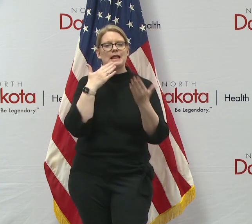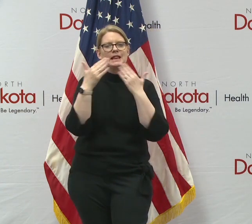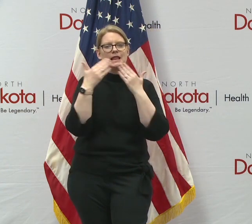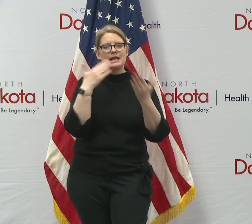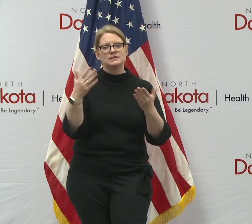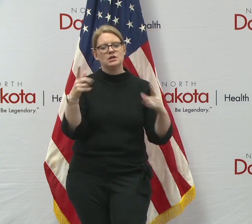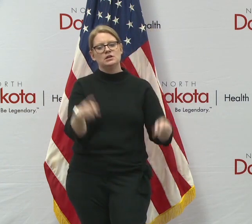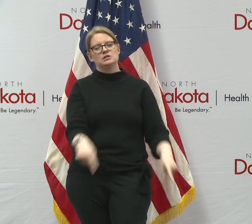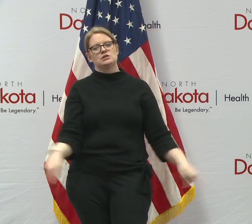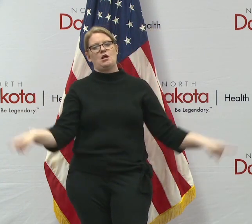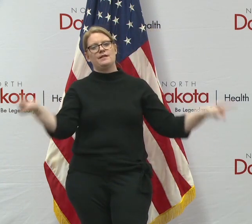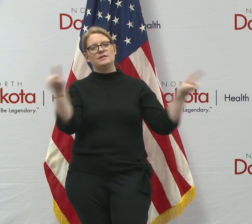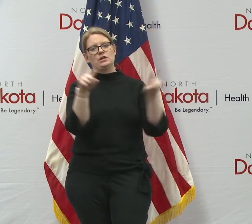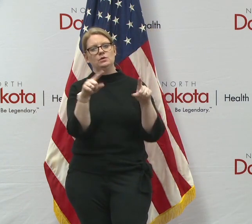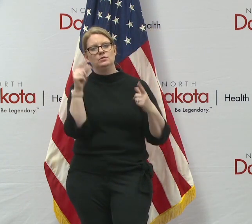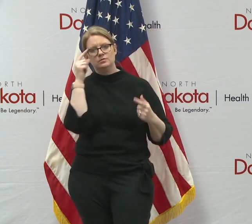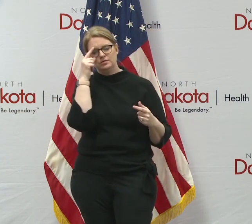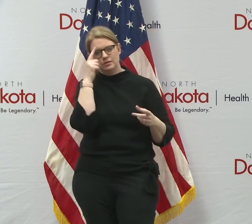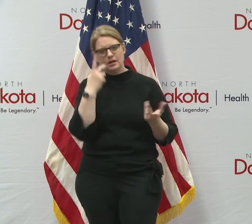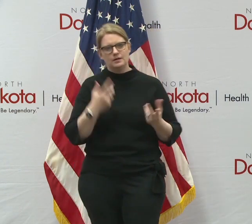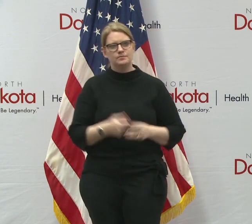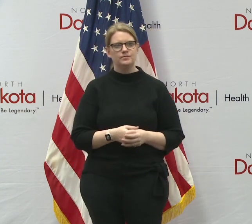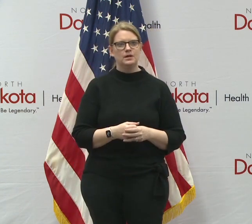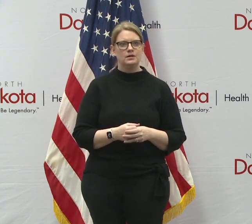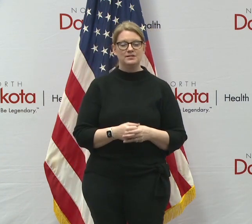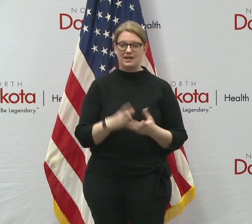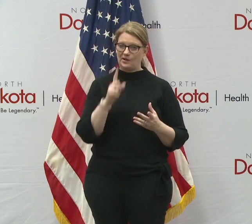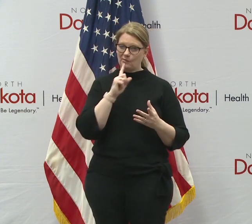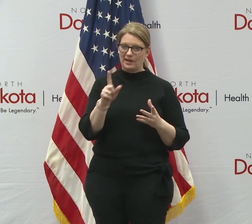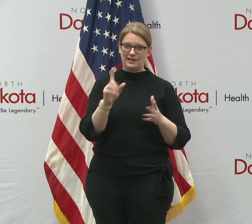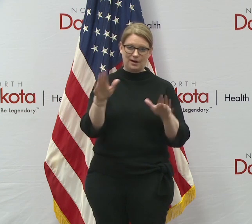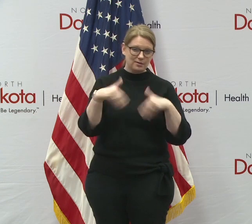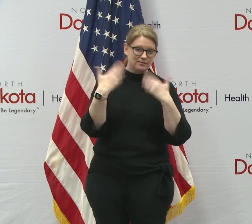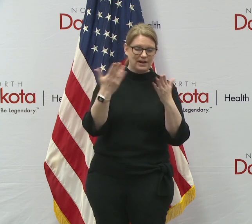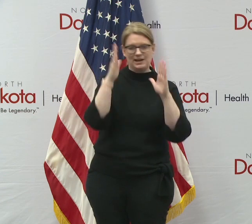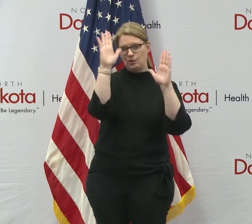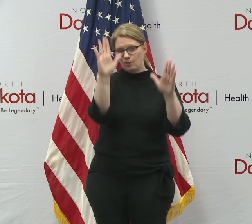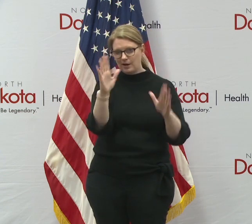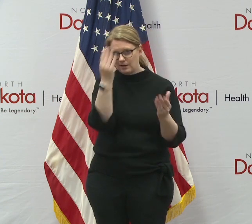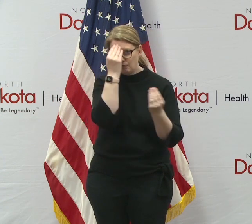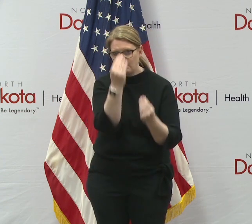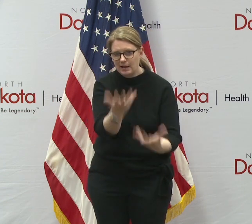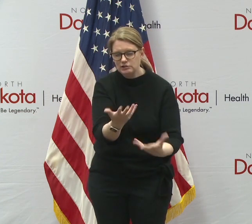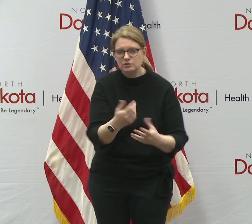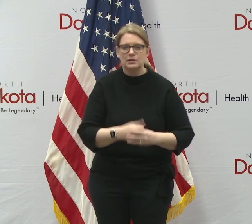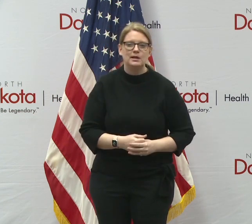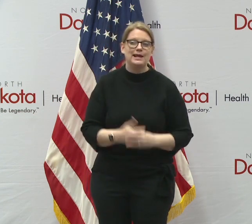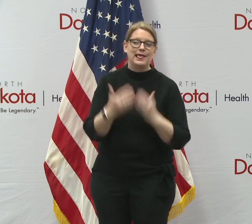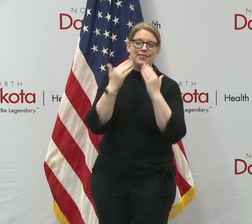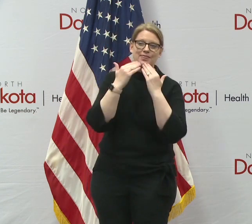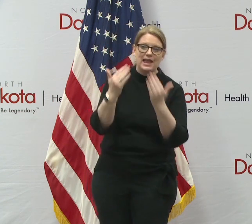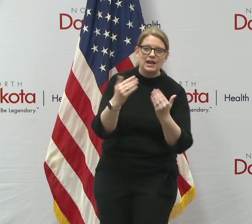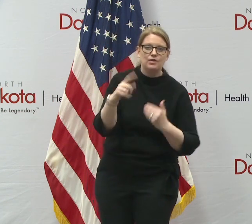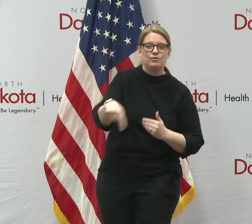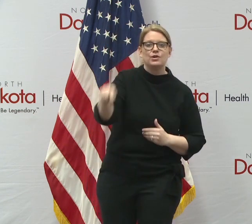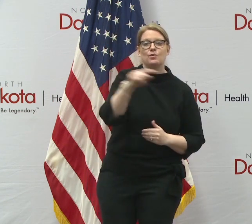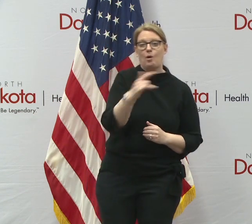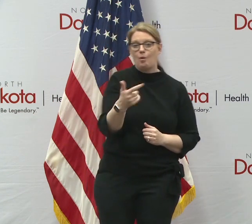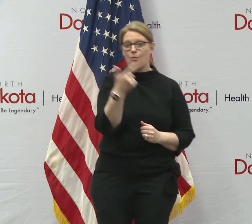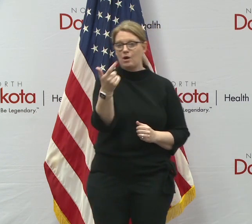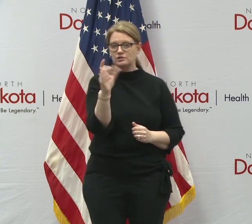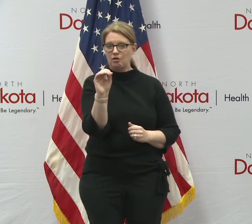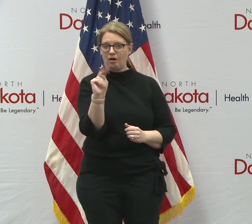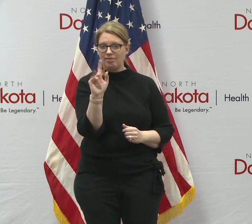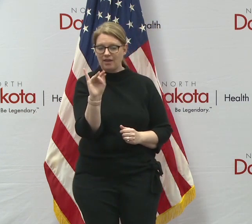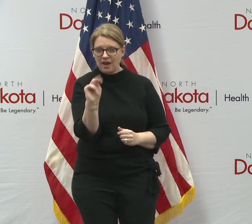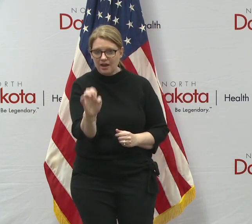thanks to all of you that are working to get great information out there to people in the state. Thank you for everybody that's listening online for all this,